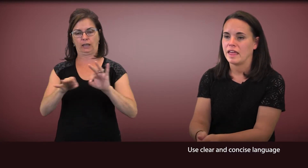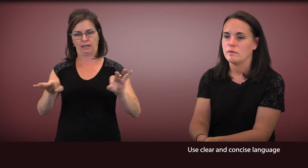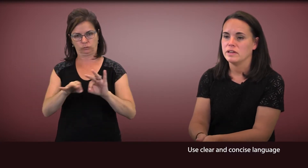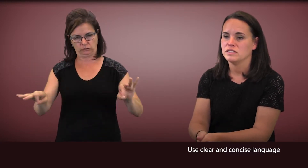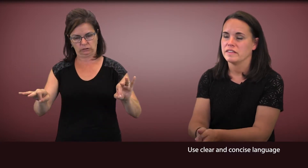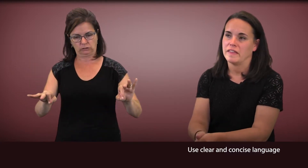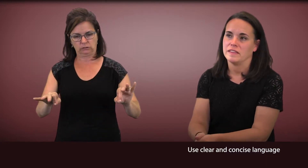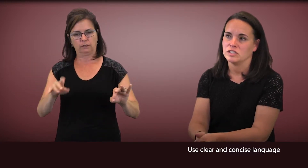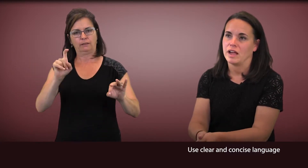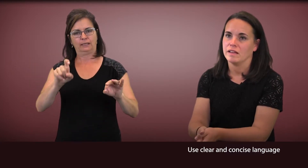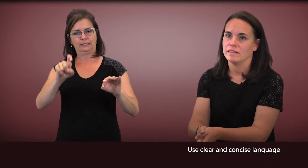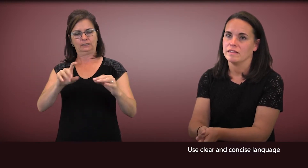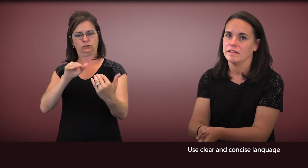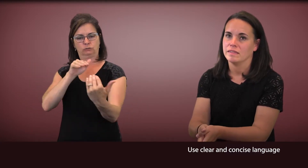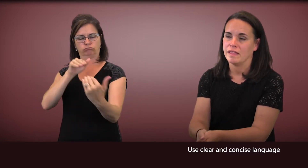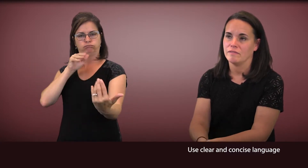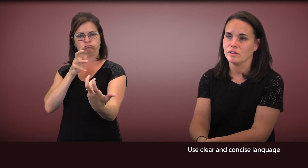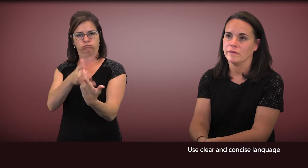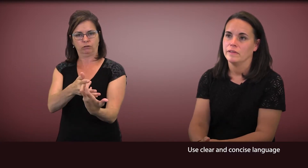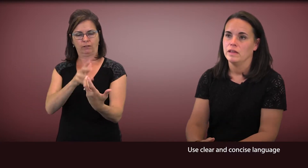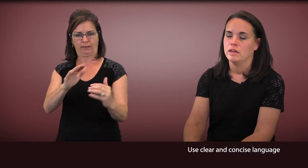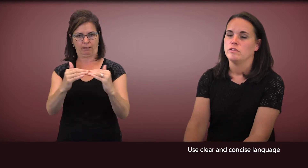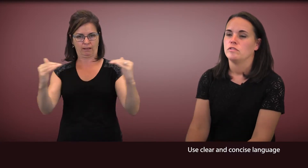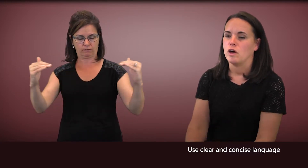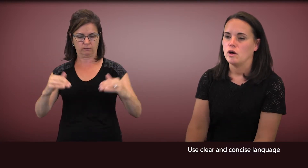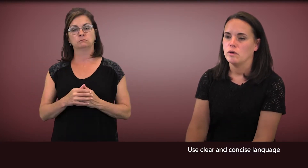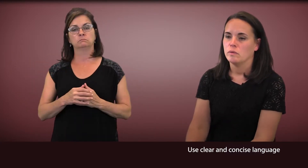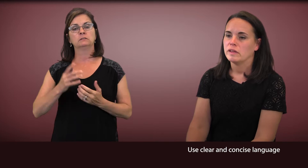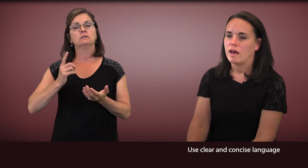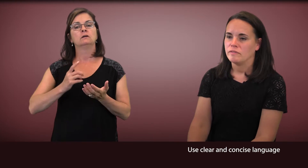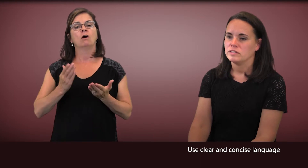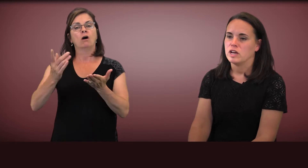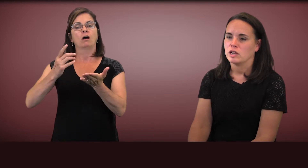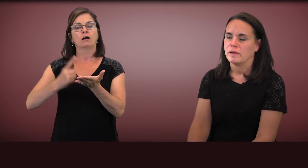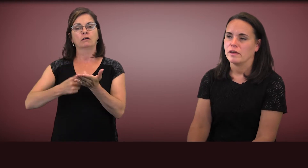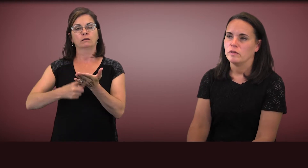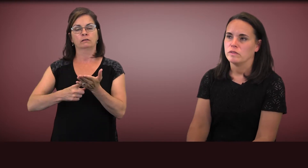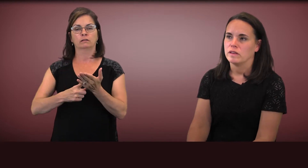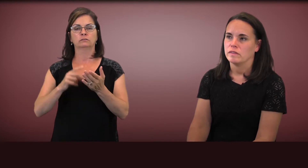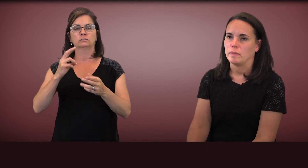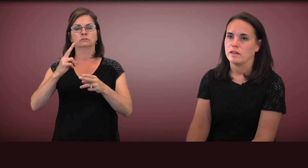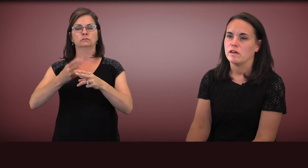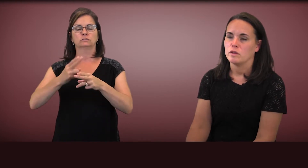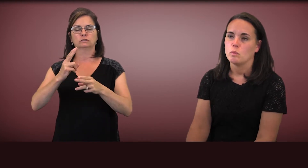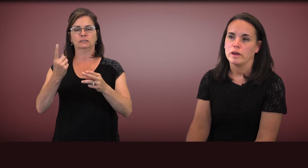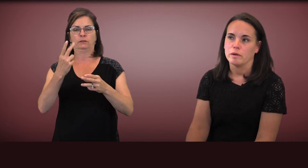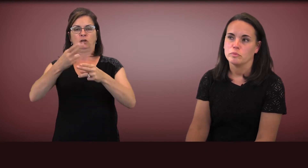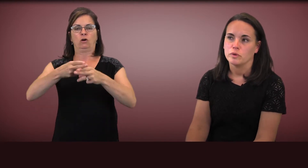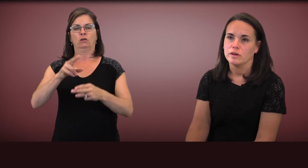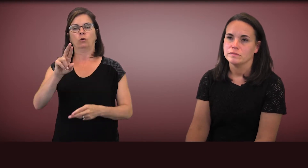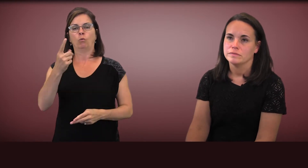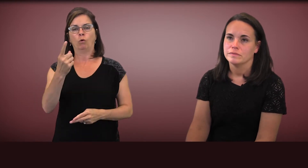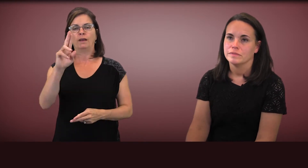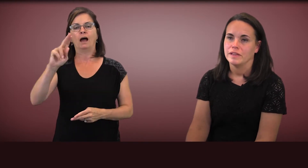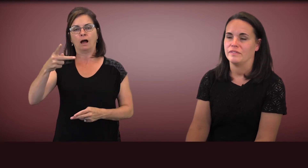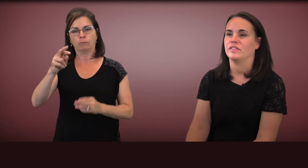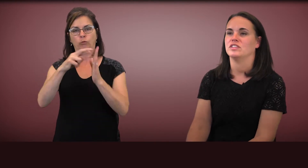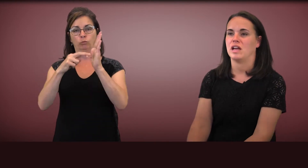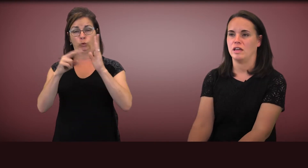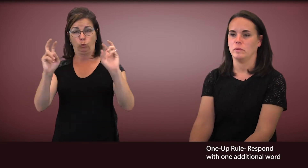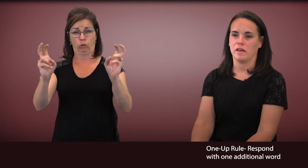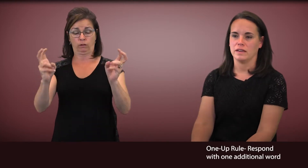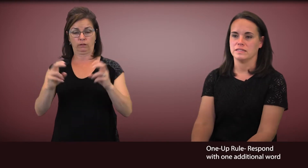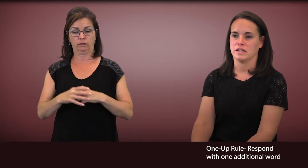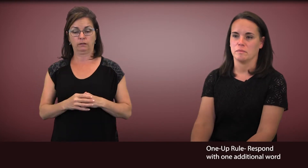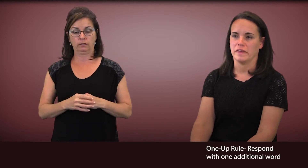clear language that's at the child's level. So we often talk about using something called the one-up rule. If